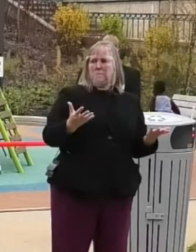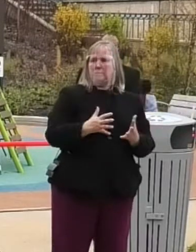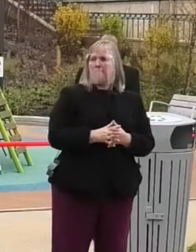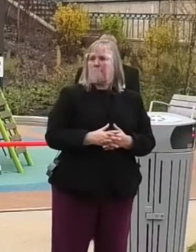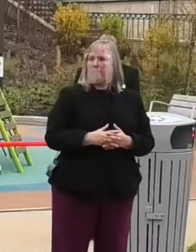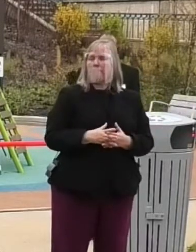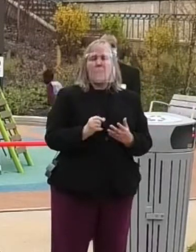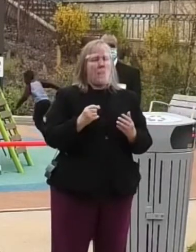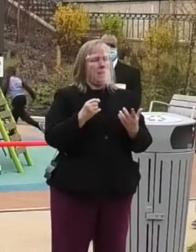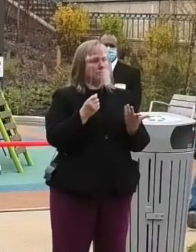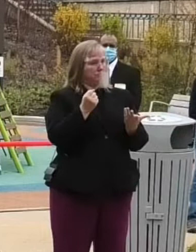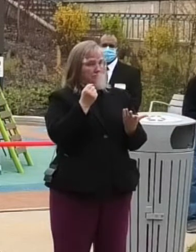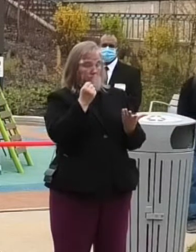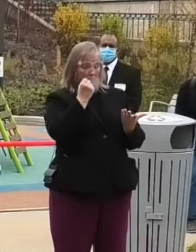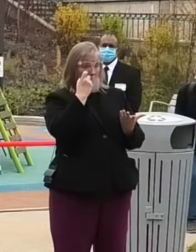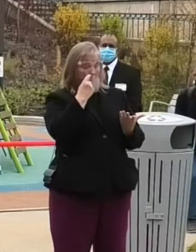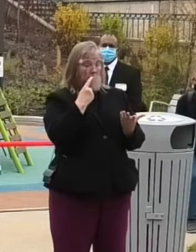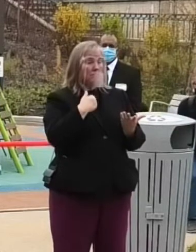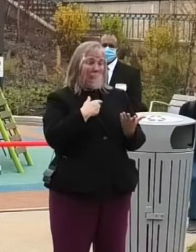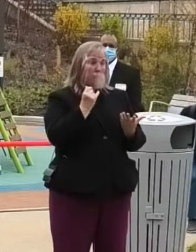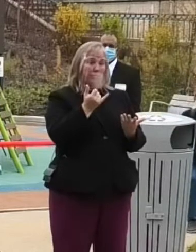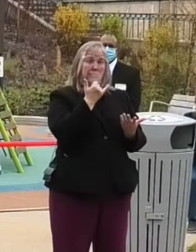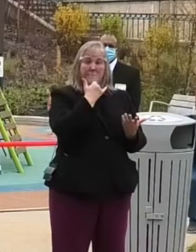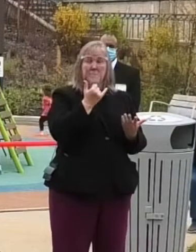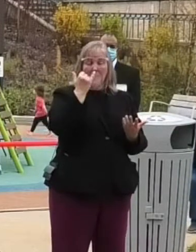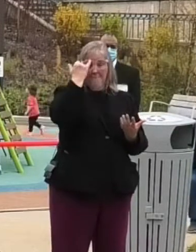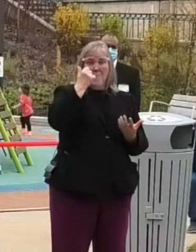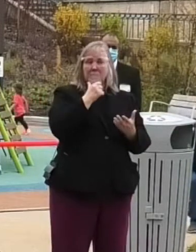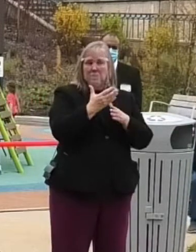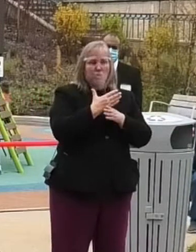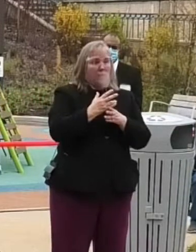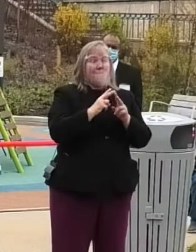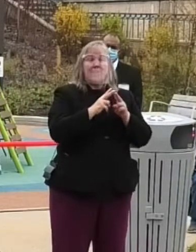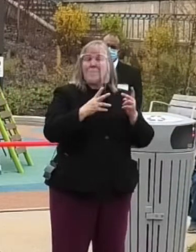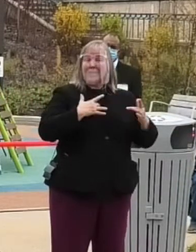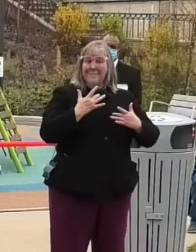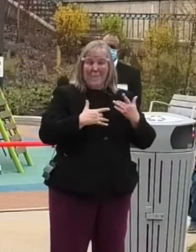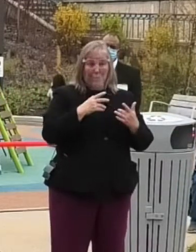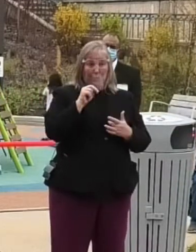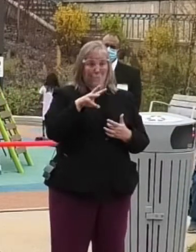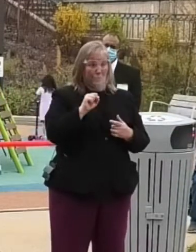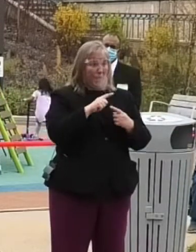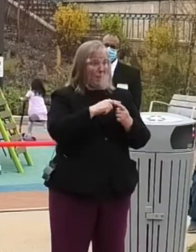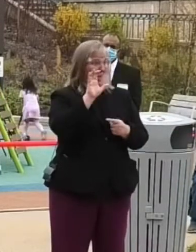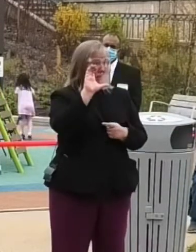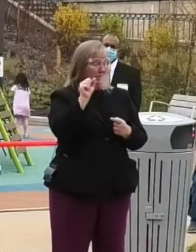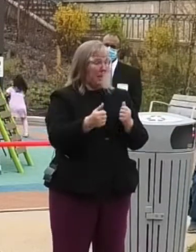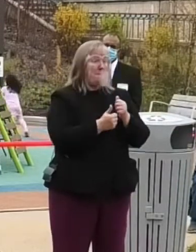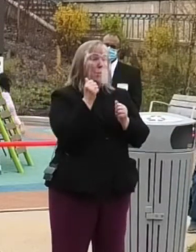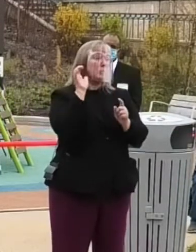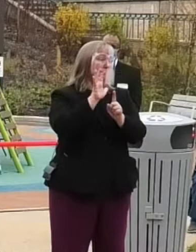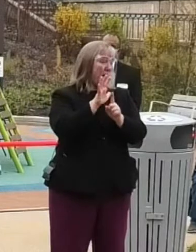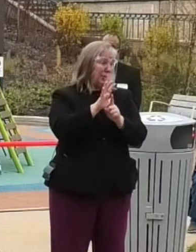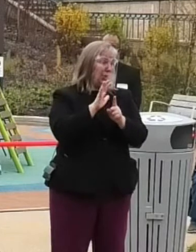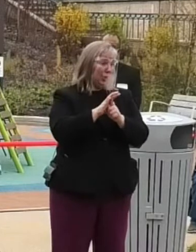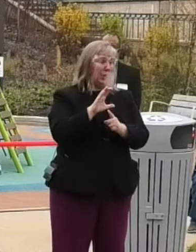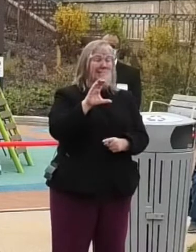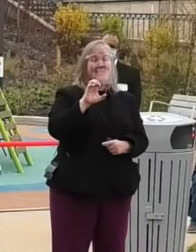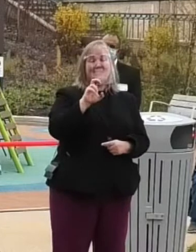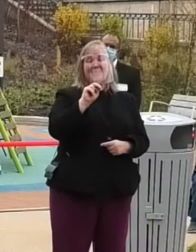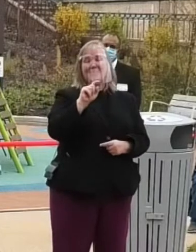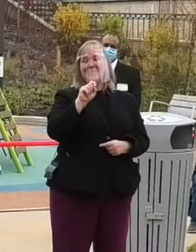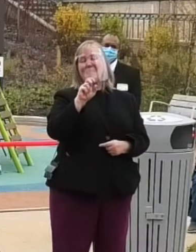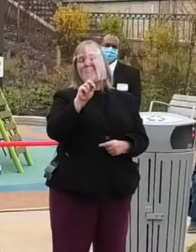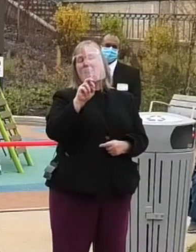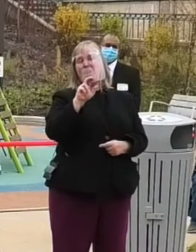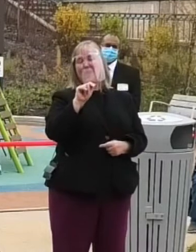And on that note, I would be remiss if I did not share some very exciting news about Columbia's most popular centenarian.